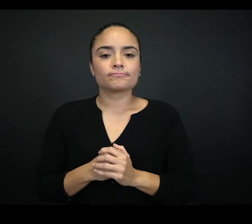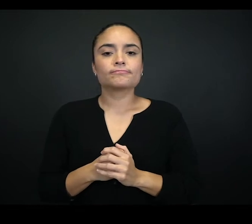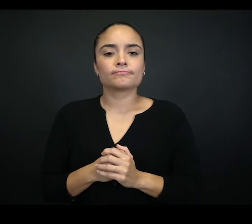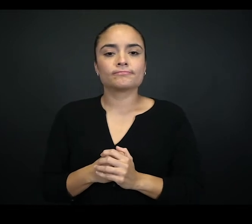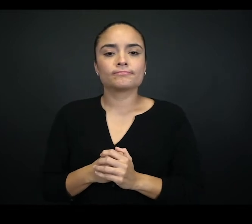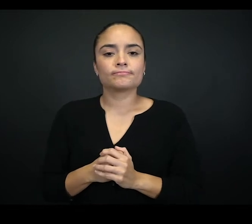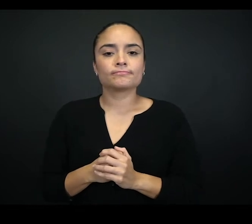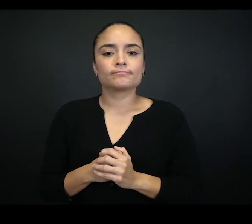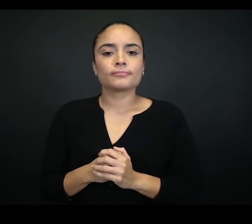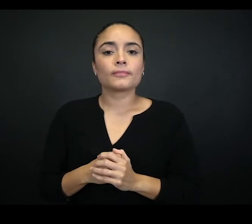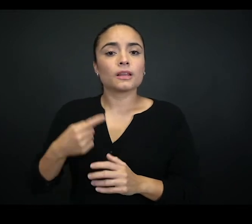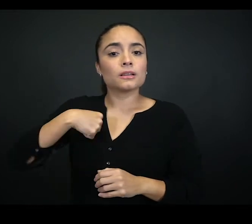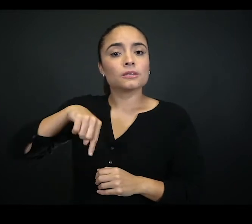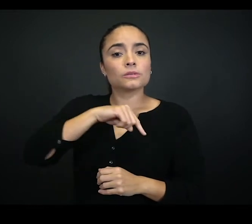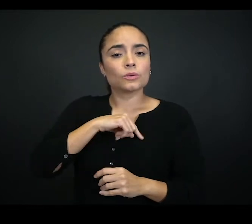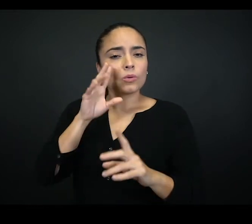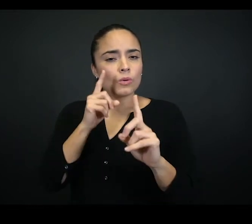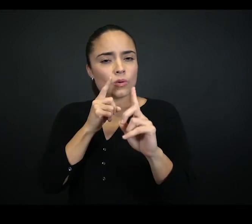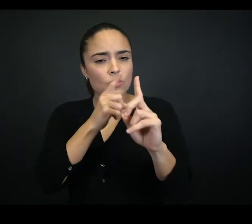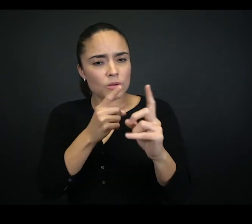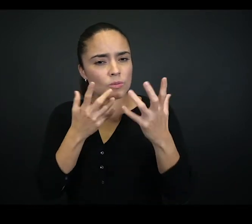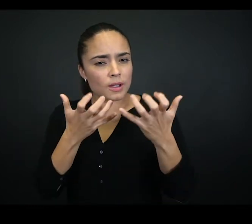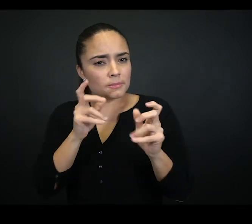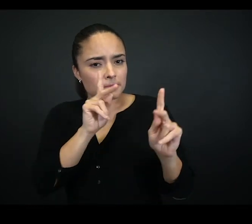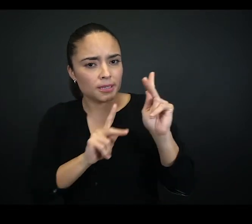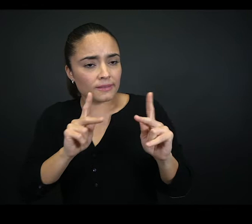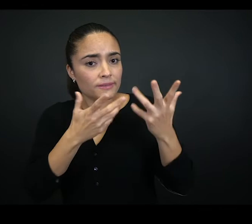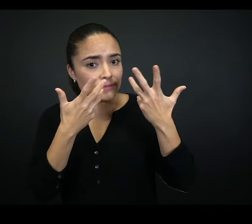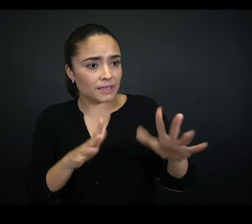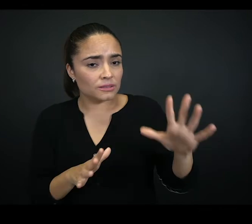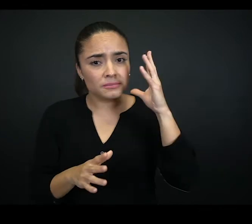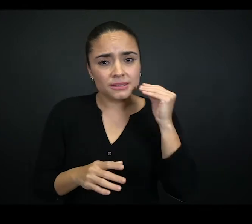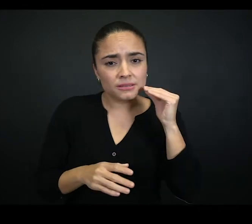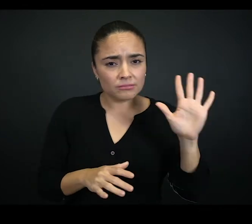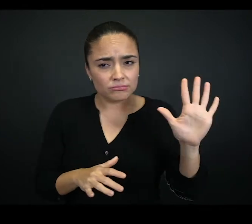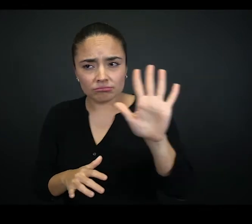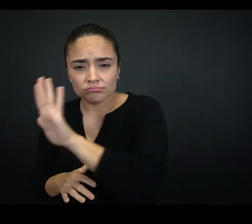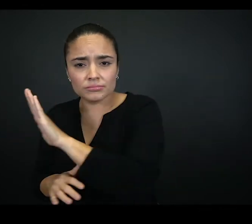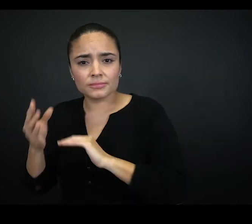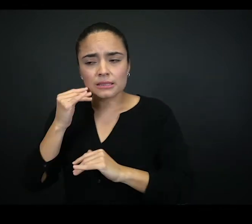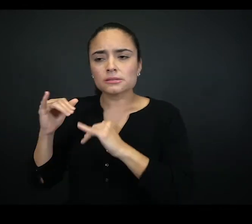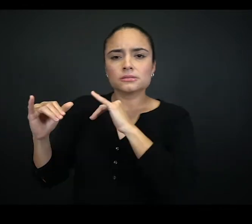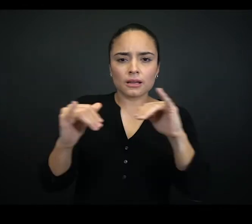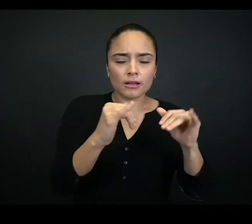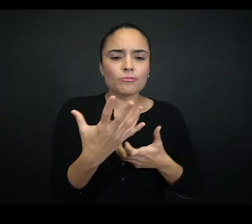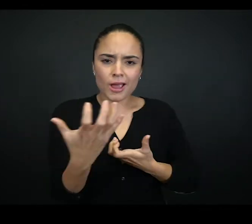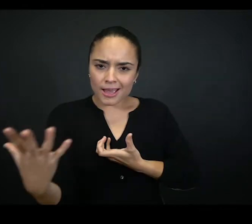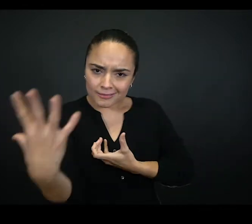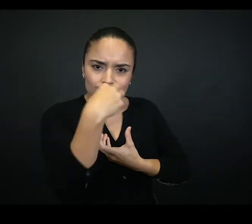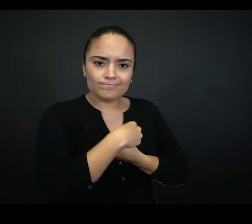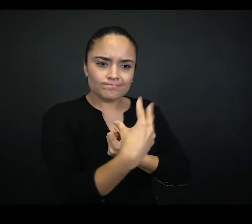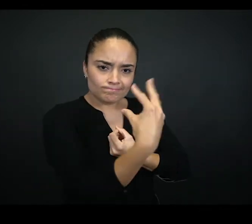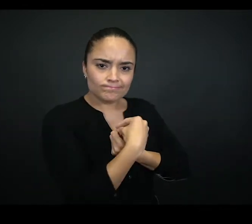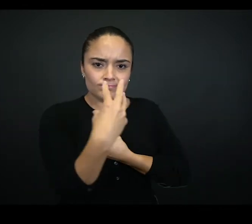delivery, the evaluation of the services here. So people with lived experience are actually working in our chill out